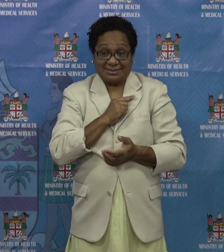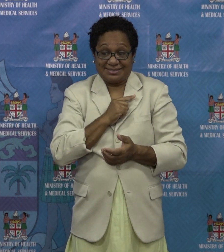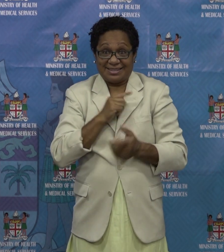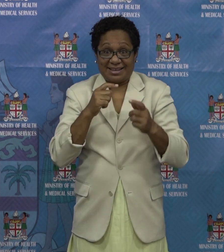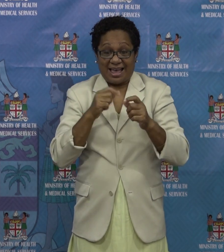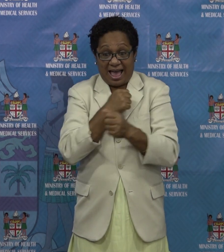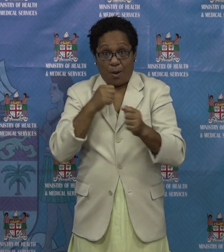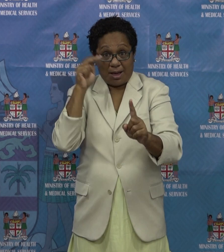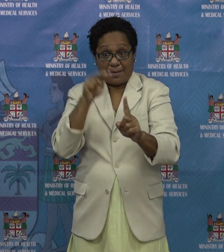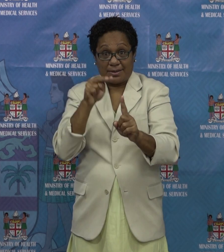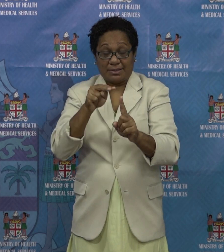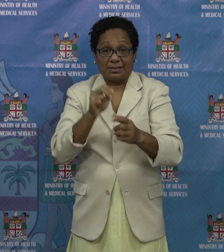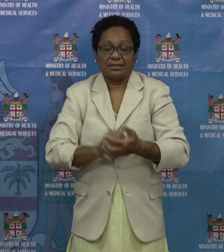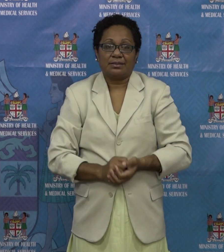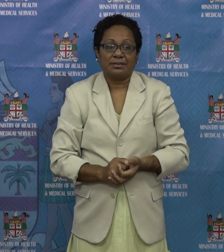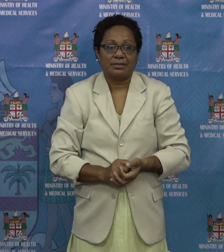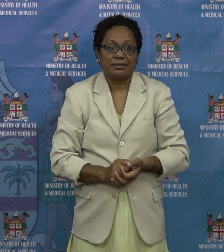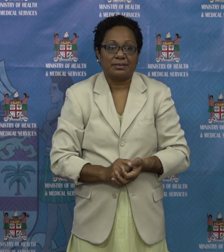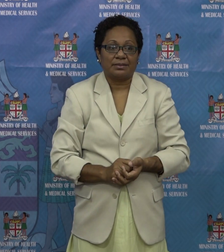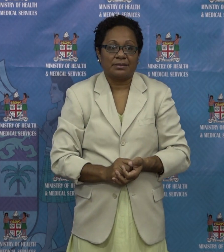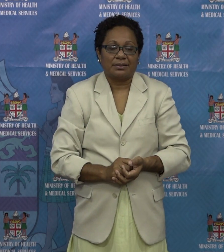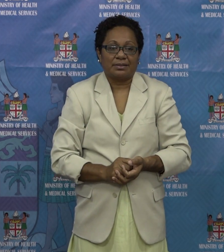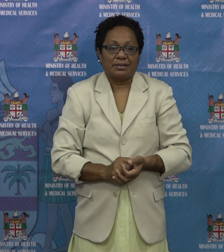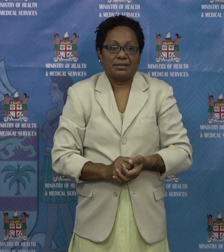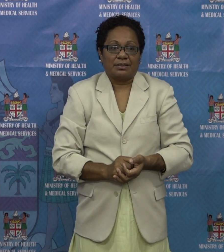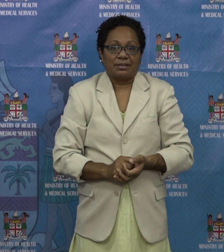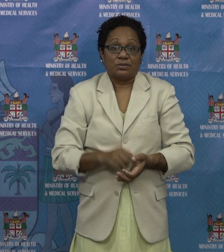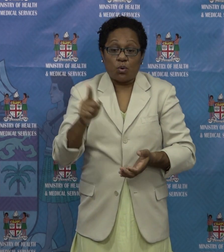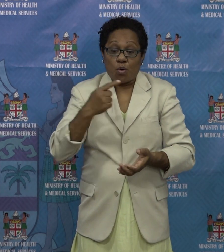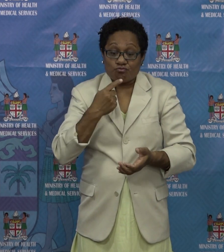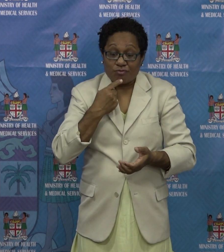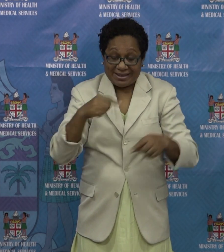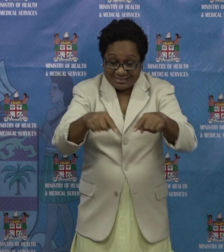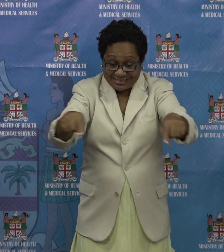COVID-19 is a red zone that discusses and identifies